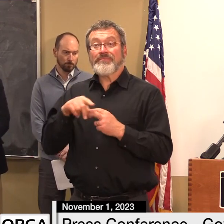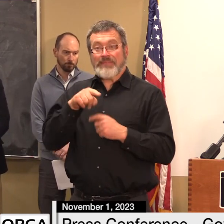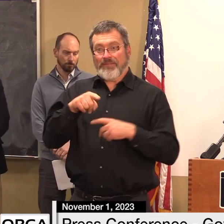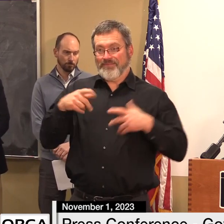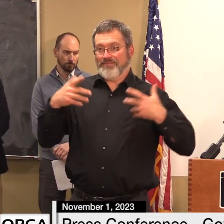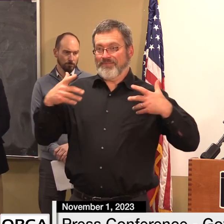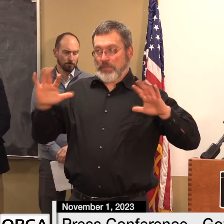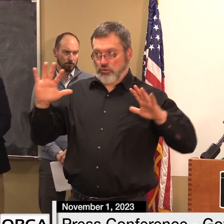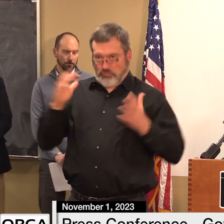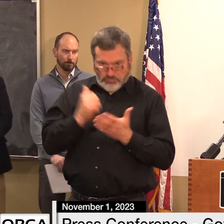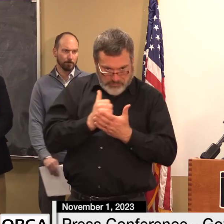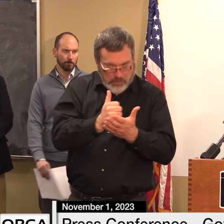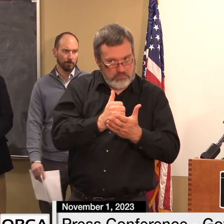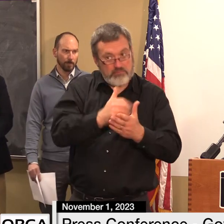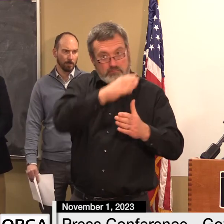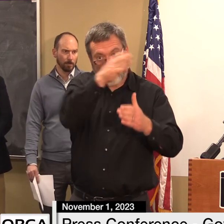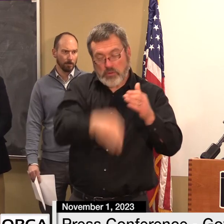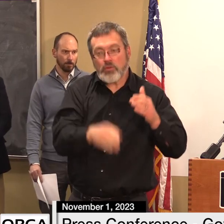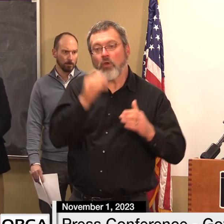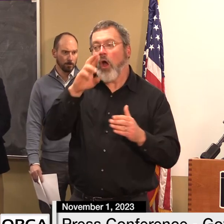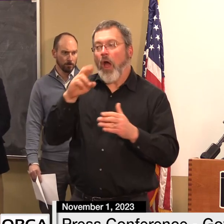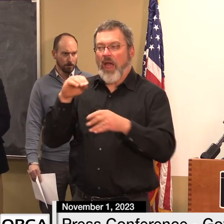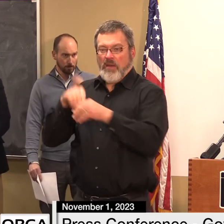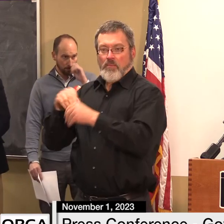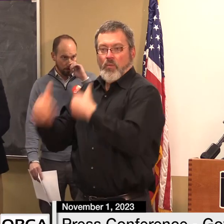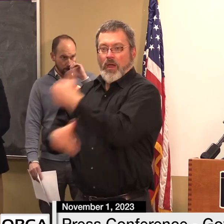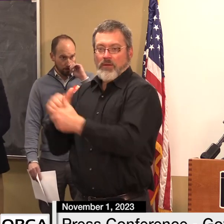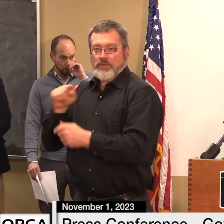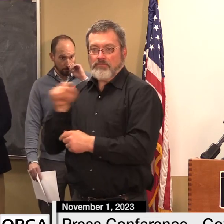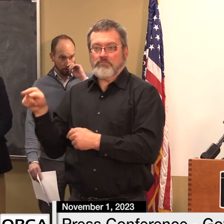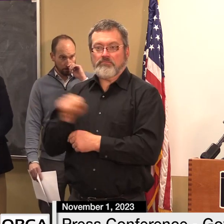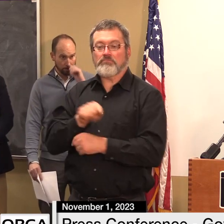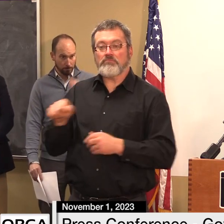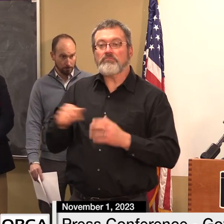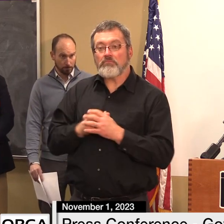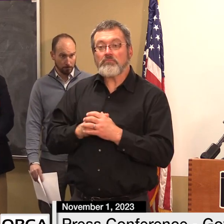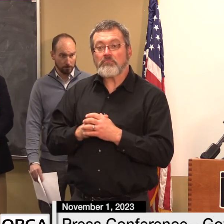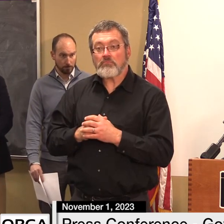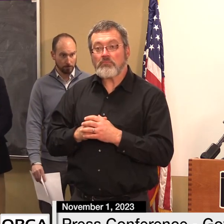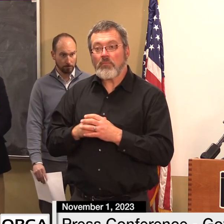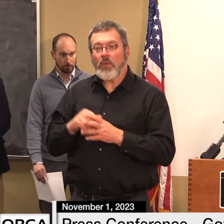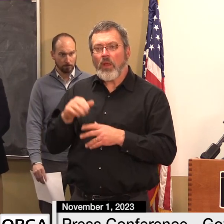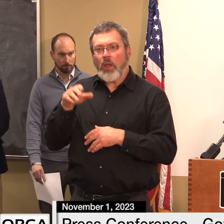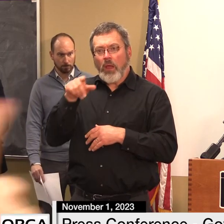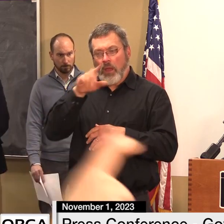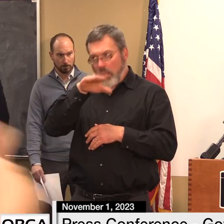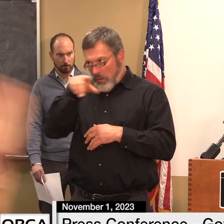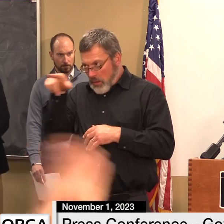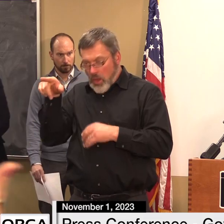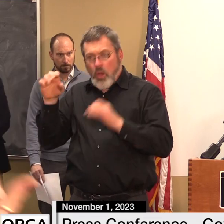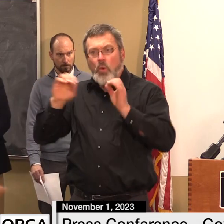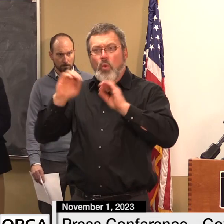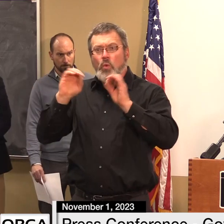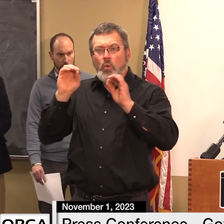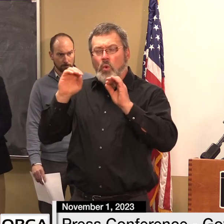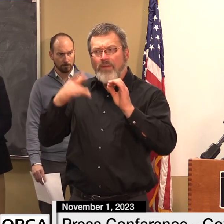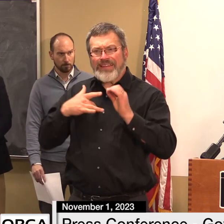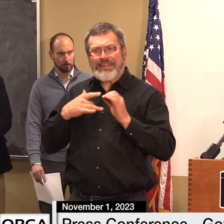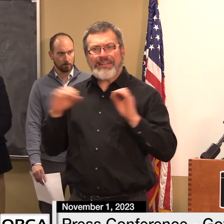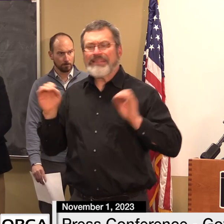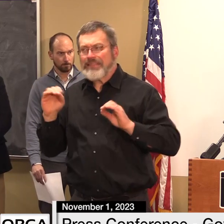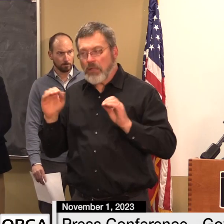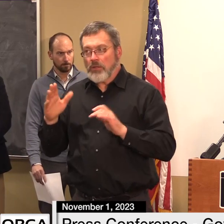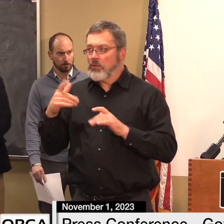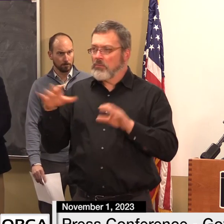help with problems we probably wouldn't have known about if we hadn't gone out and asked. So I want to use this as